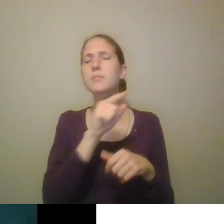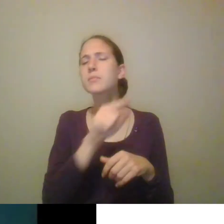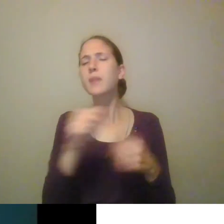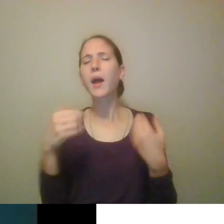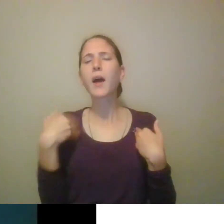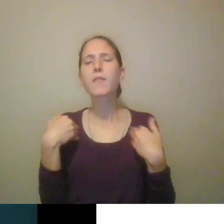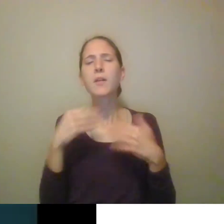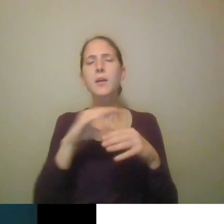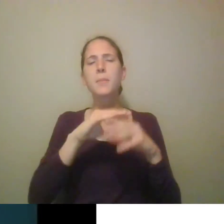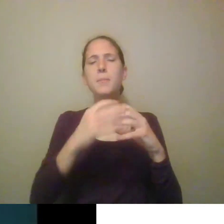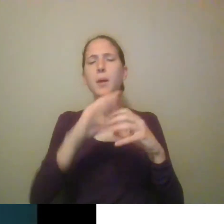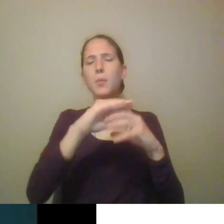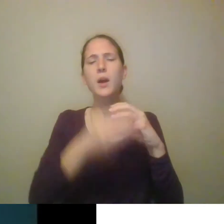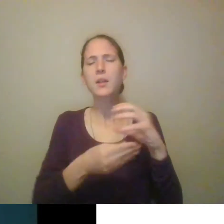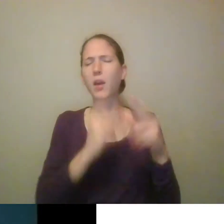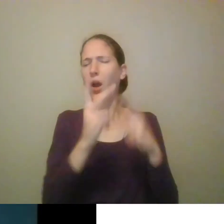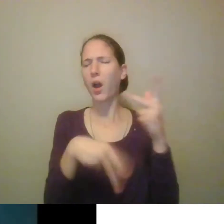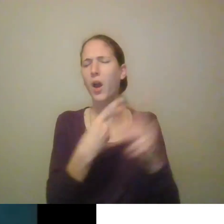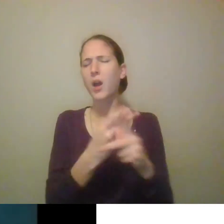membrane in?